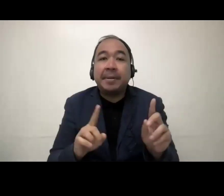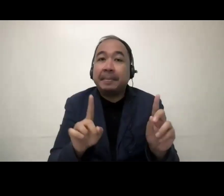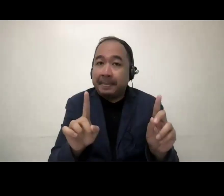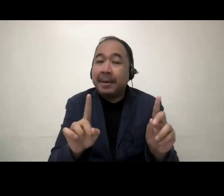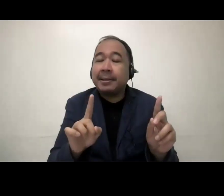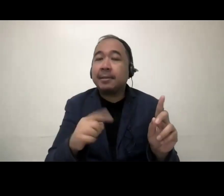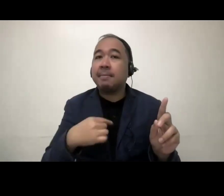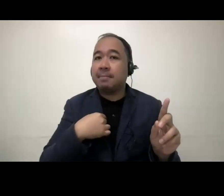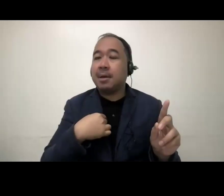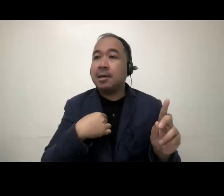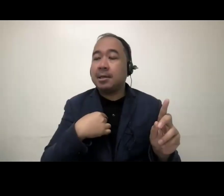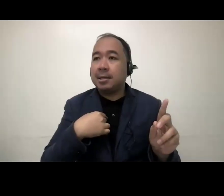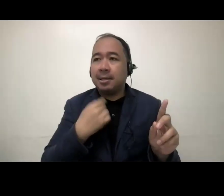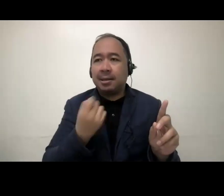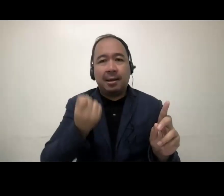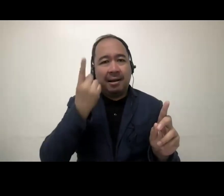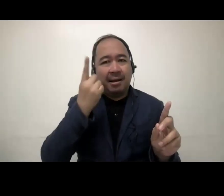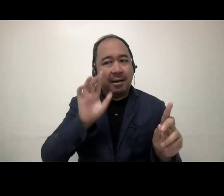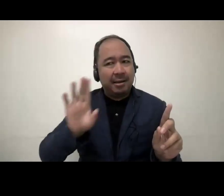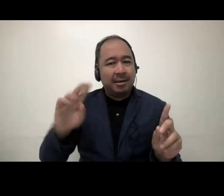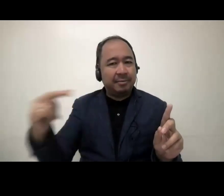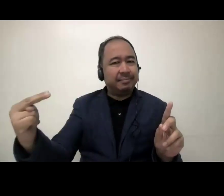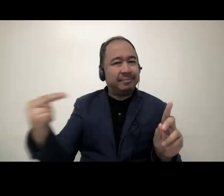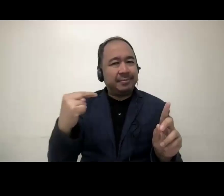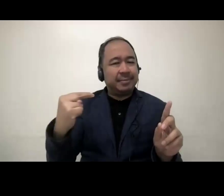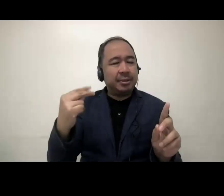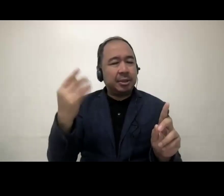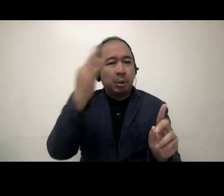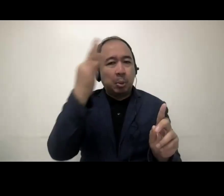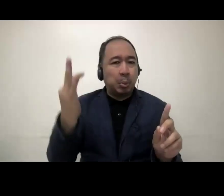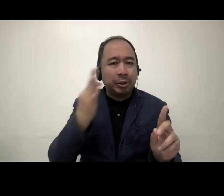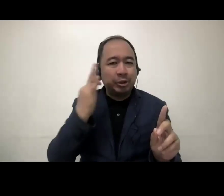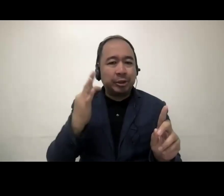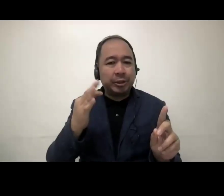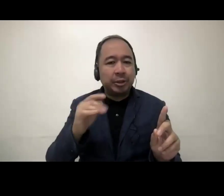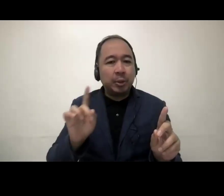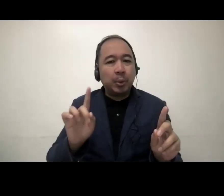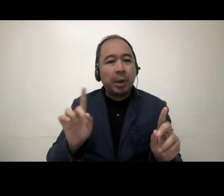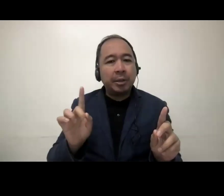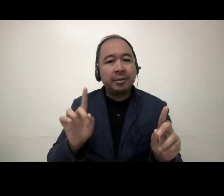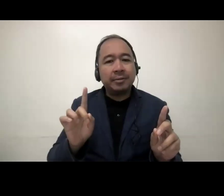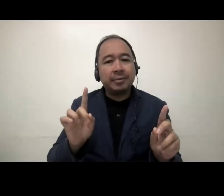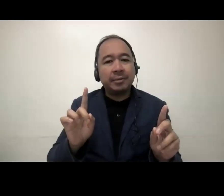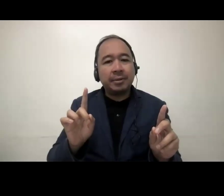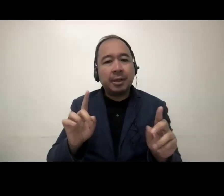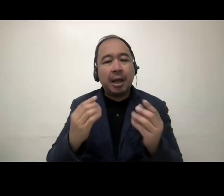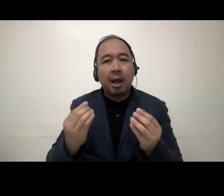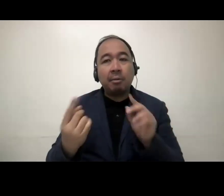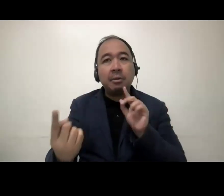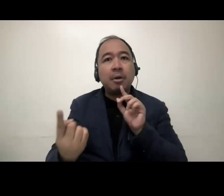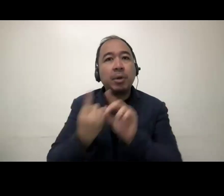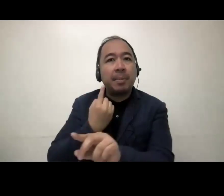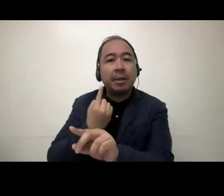I understand the question is this question around, well, if there is redress that's needing to be thought about, well, where is the role of